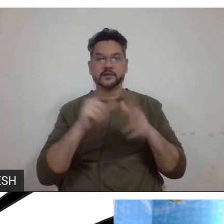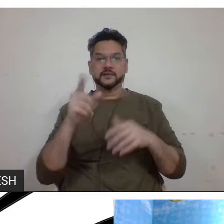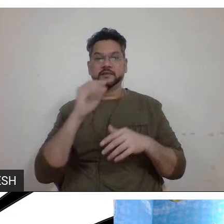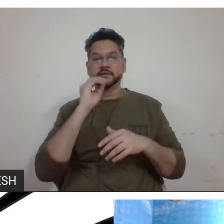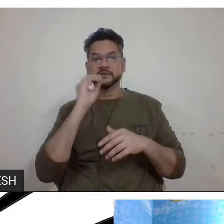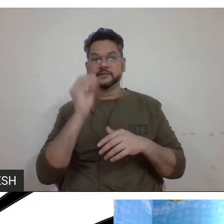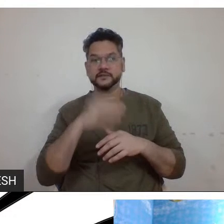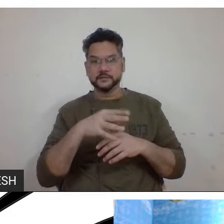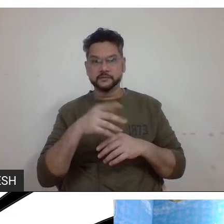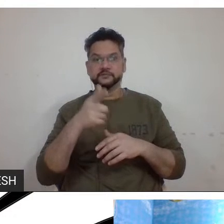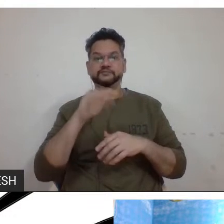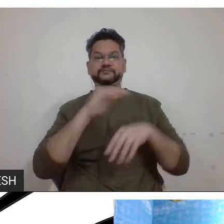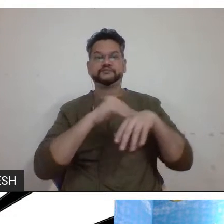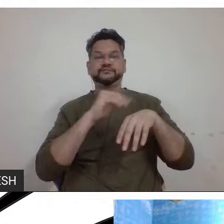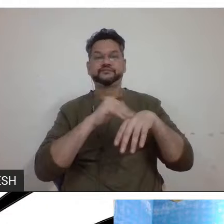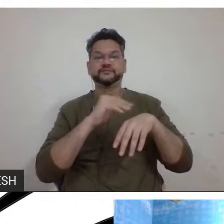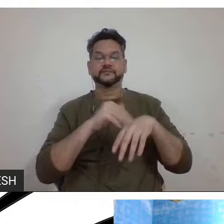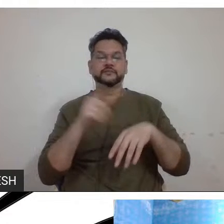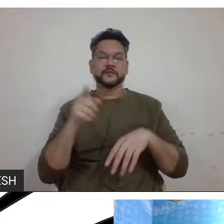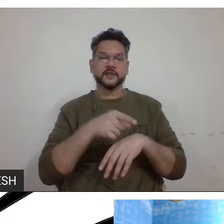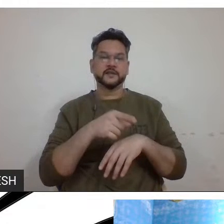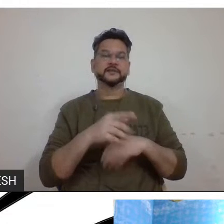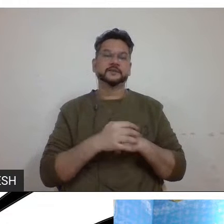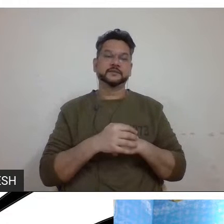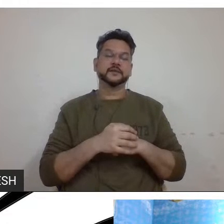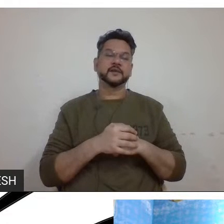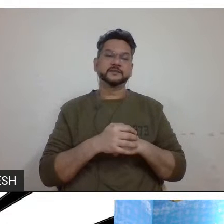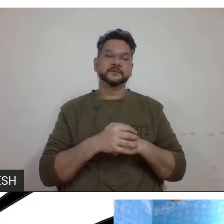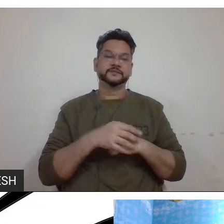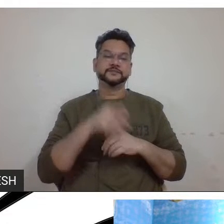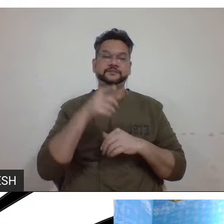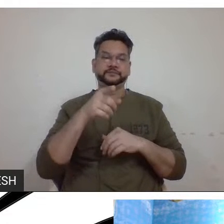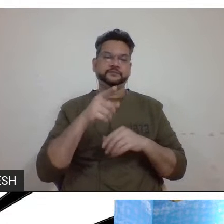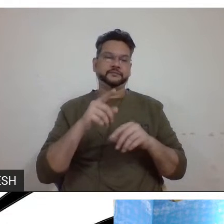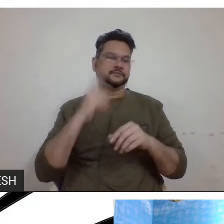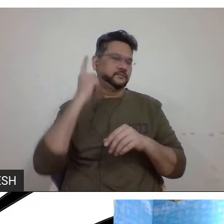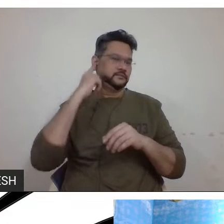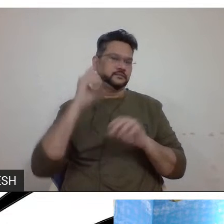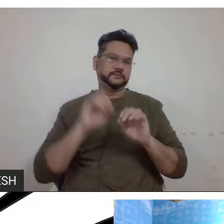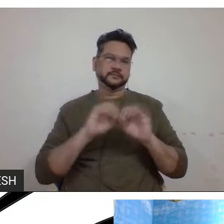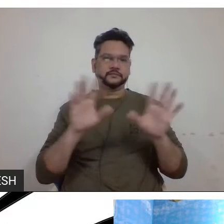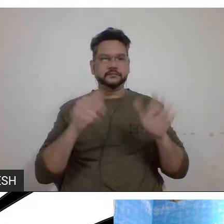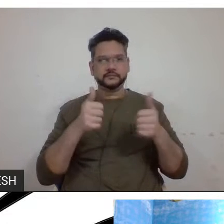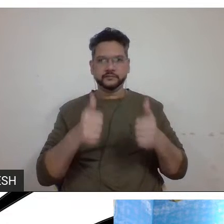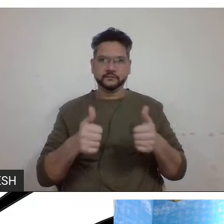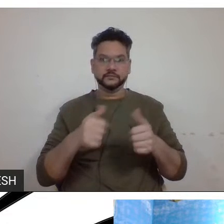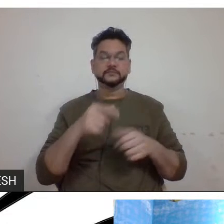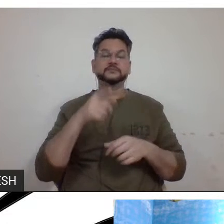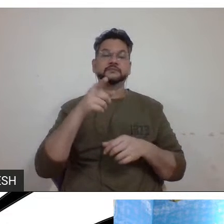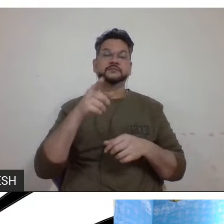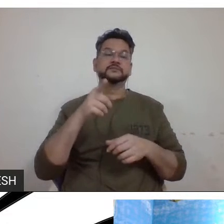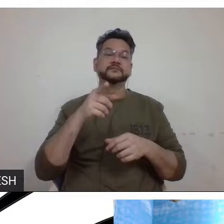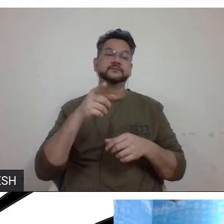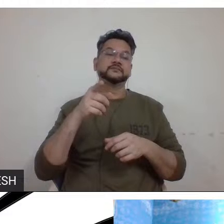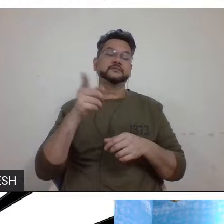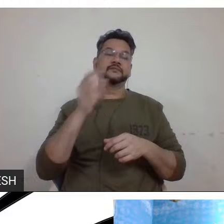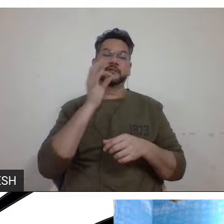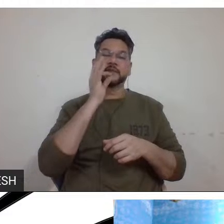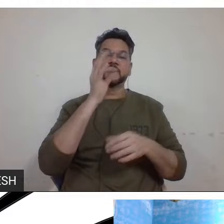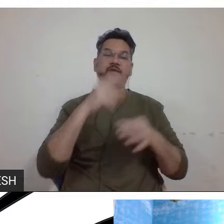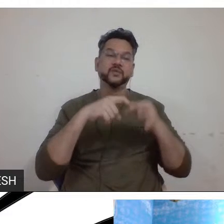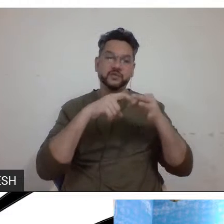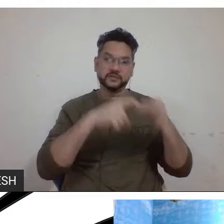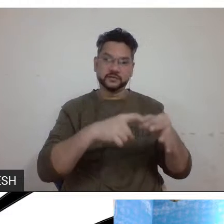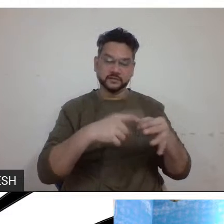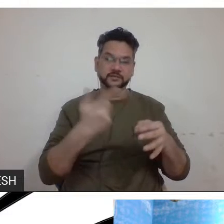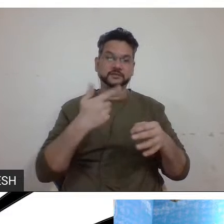ma'am. Yeah, actually you are audible, and Spurs want to know whether he has to start or just give his